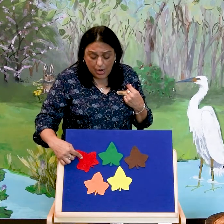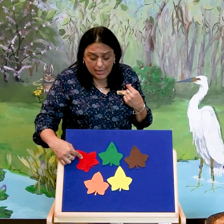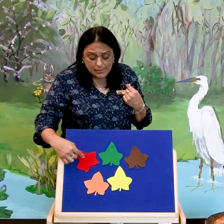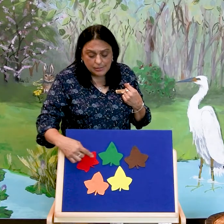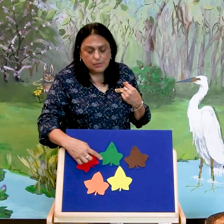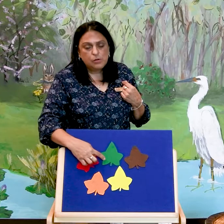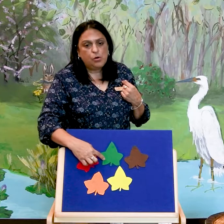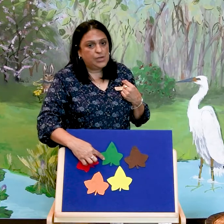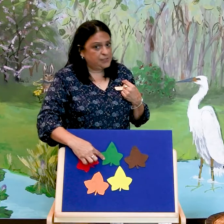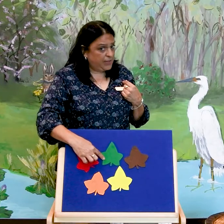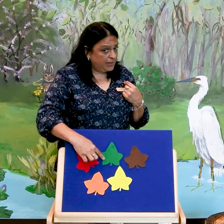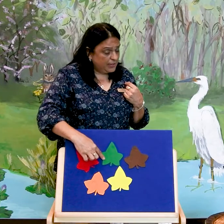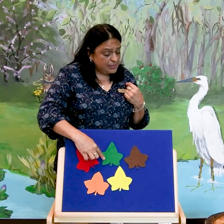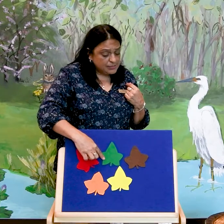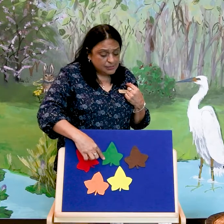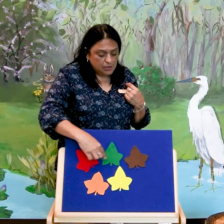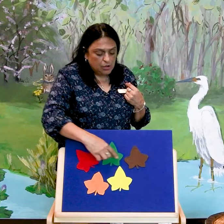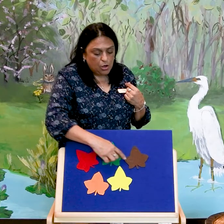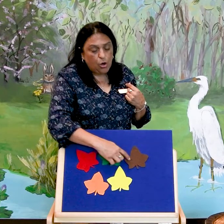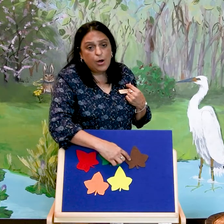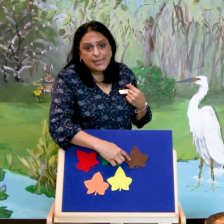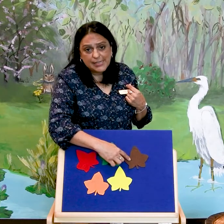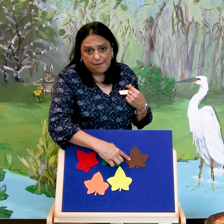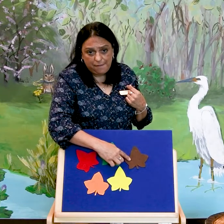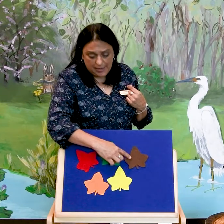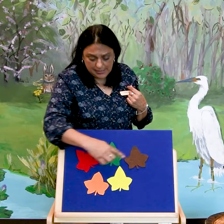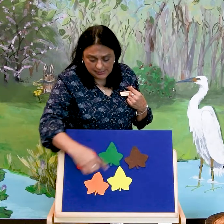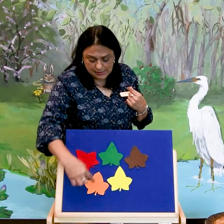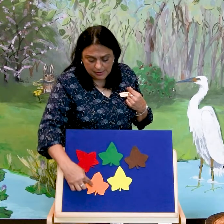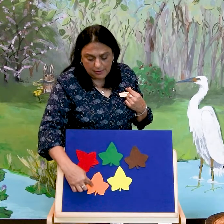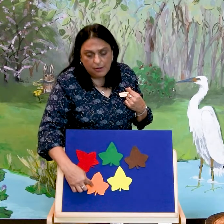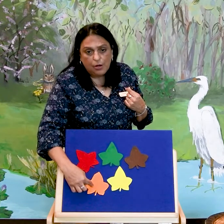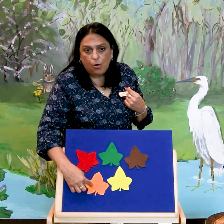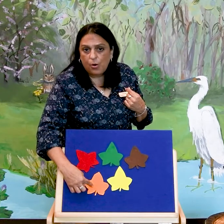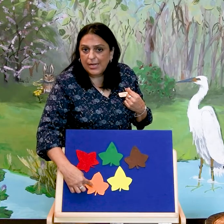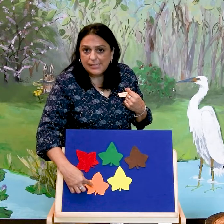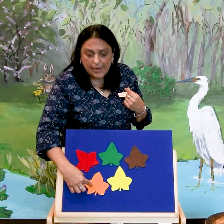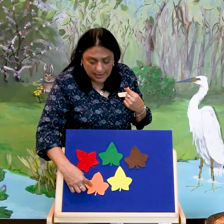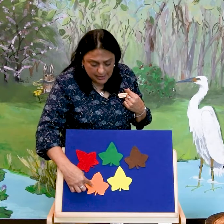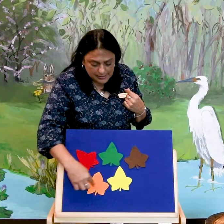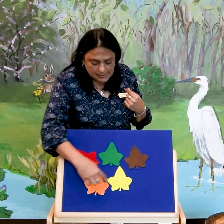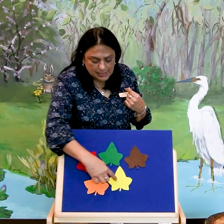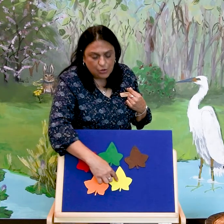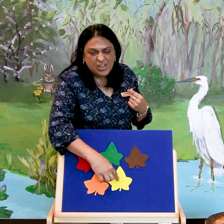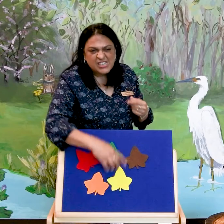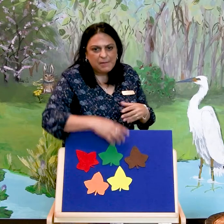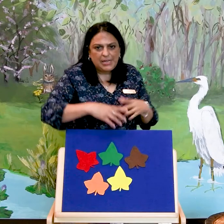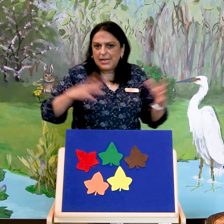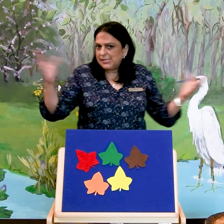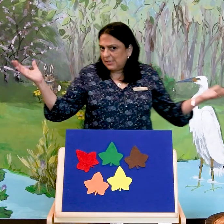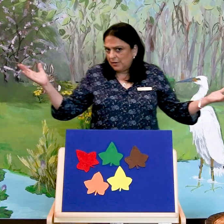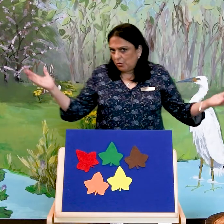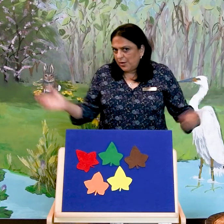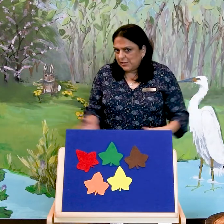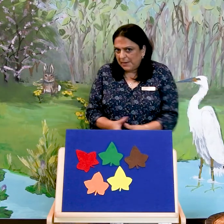rojas, hojas verdes, hojas cafés, hojas naranjas y hojas amarillas en todas